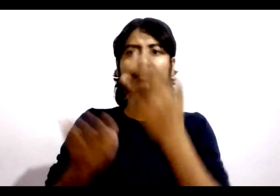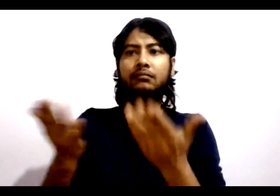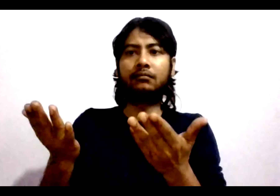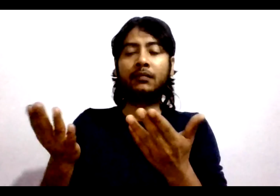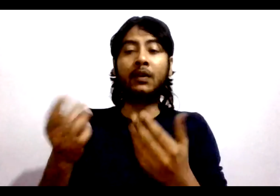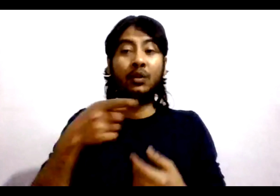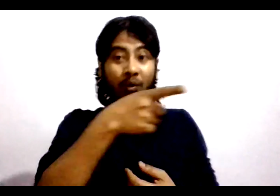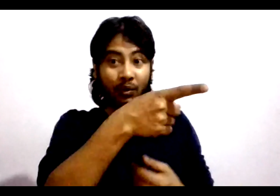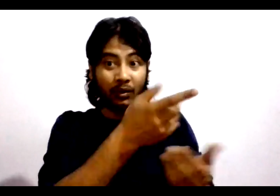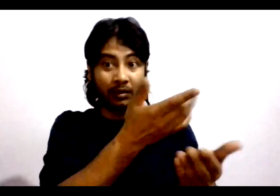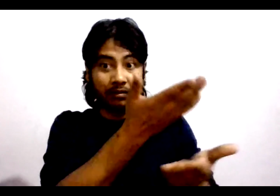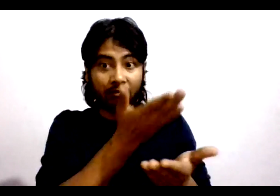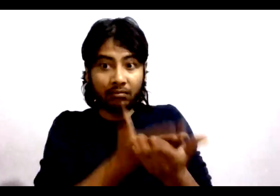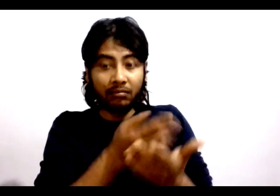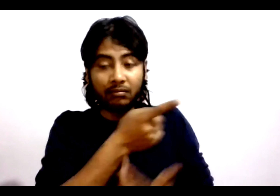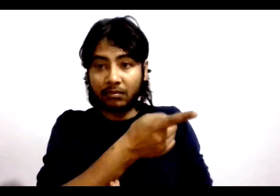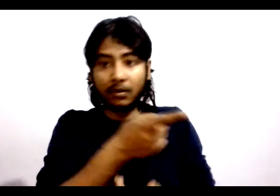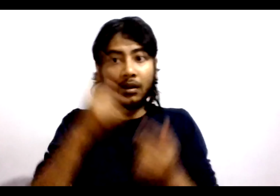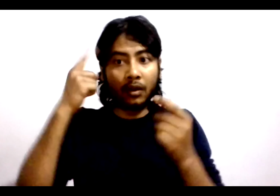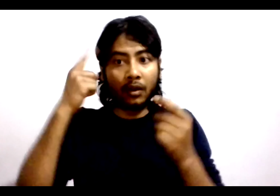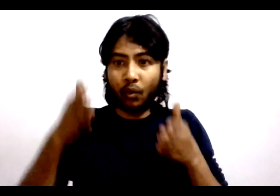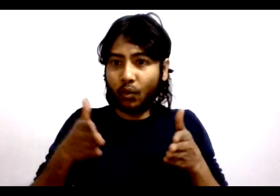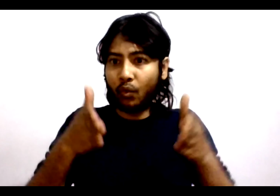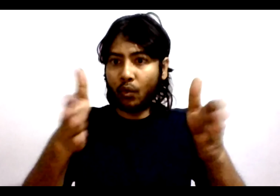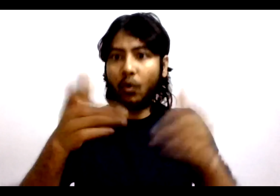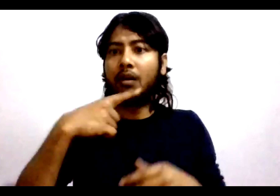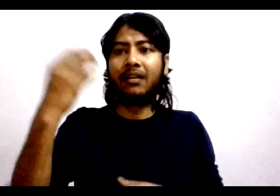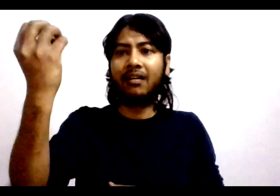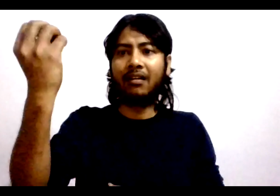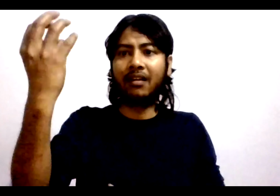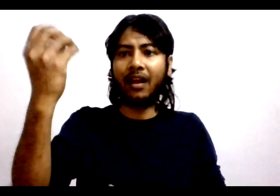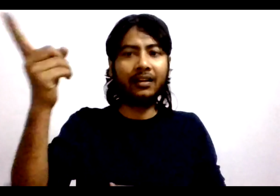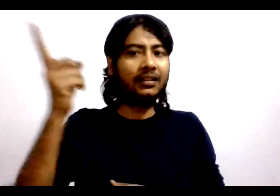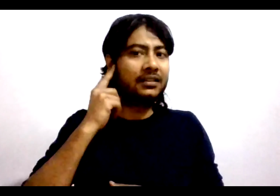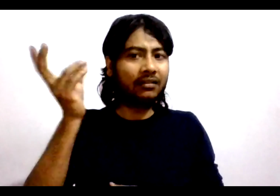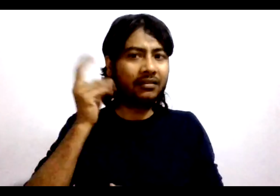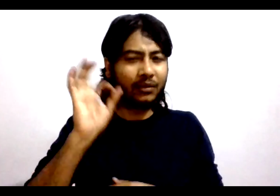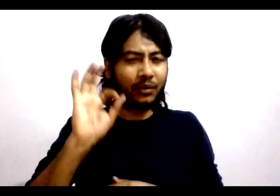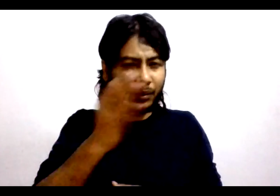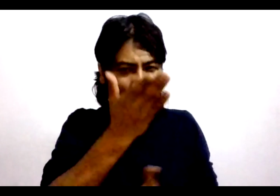stopped, or why people are not pursuing this particular accessibility provision.